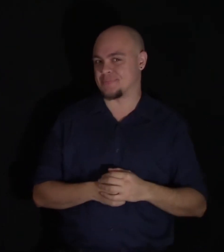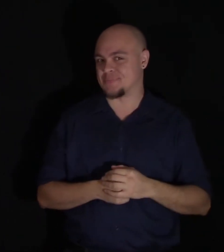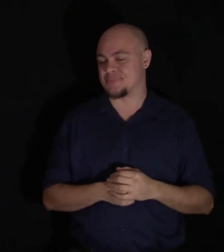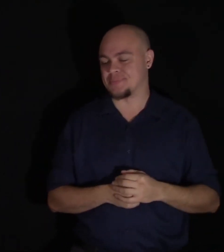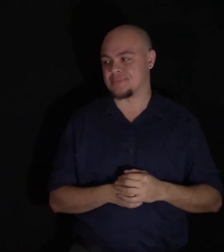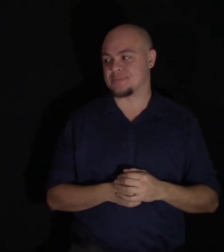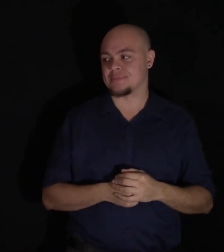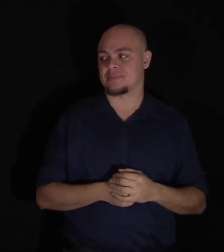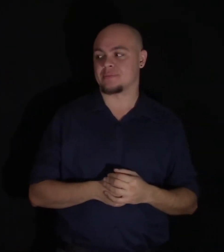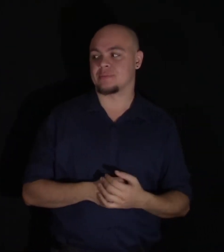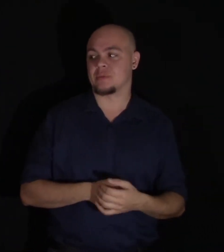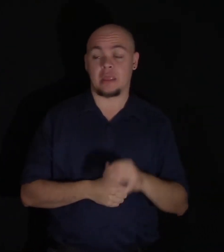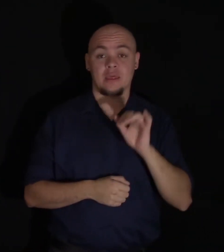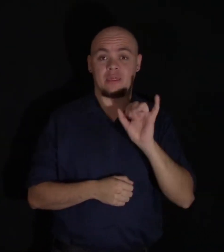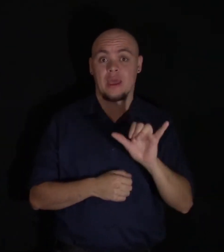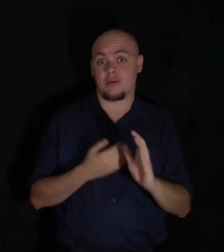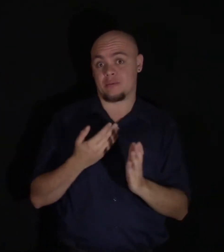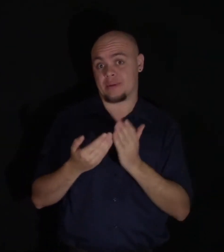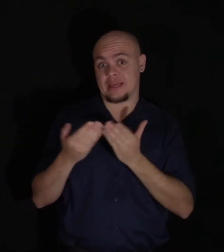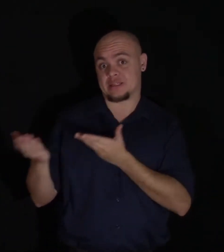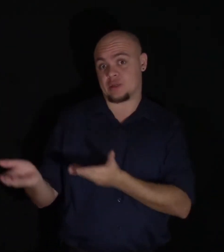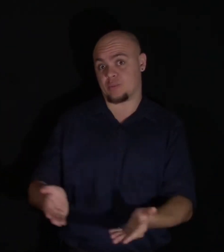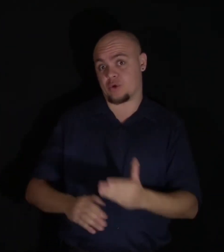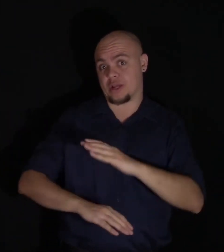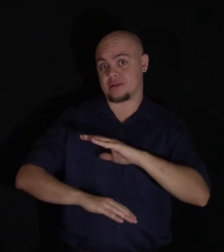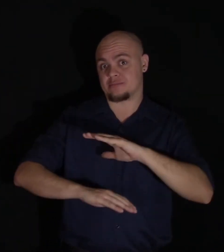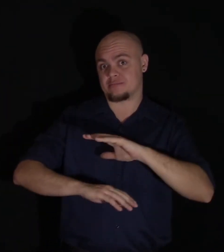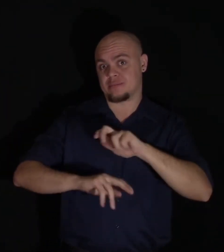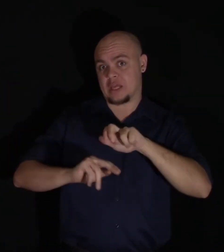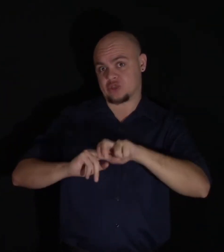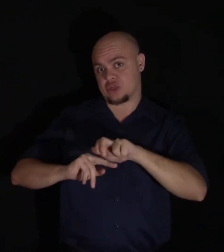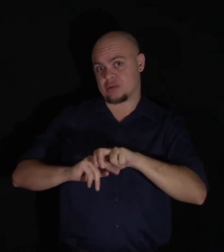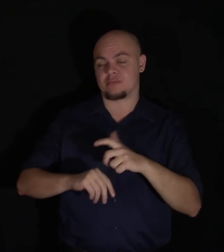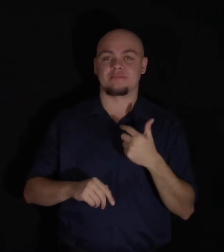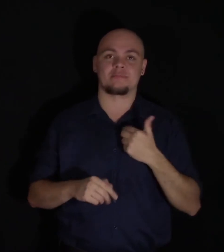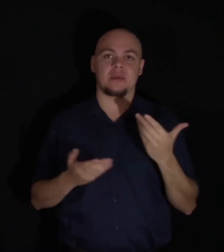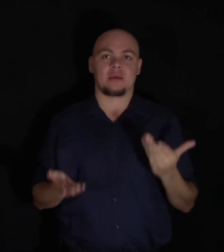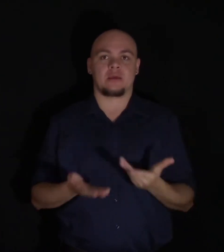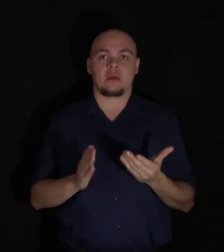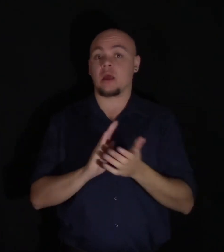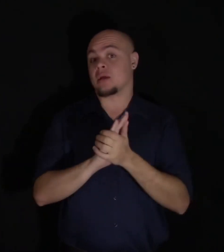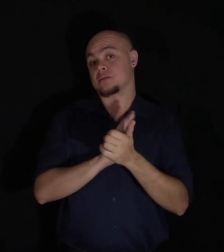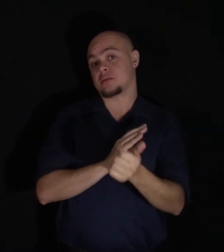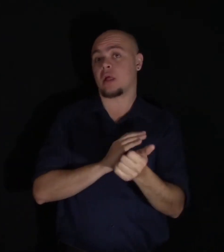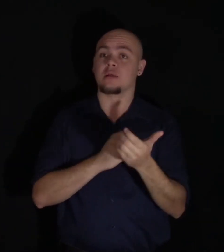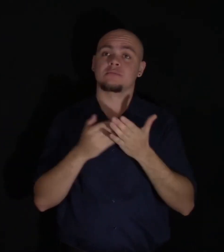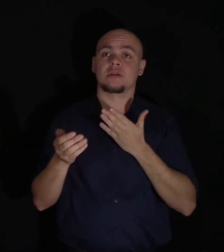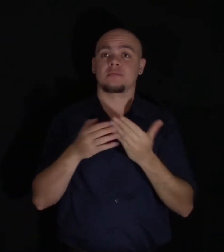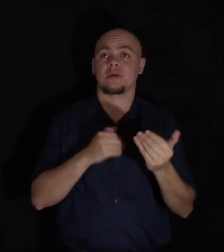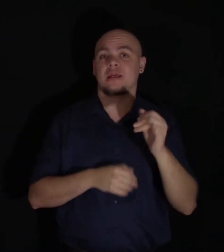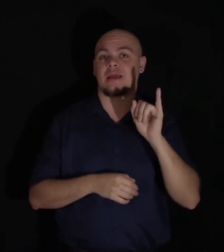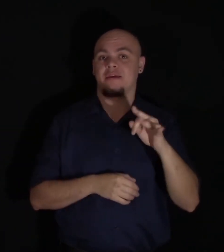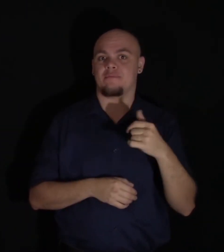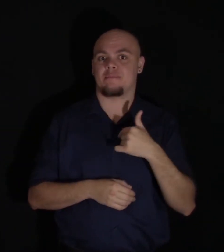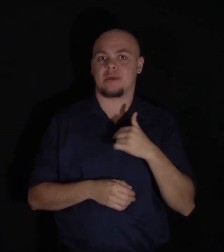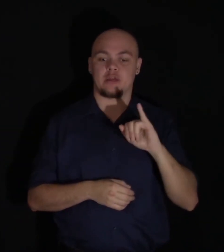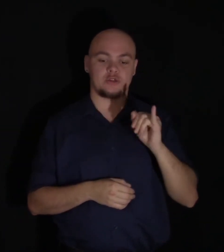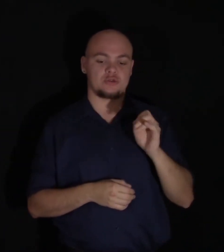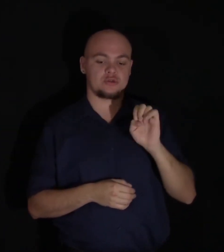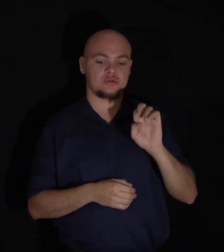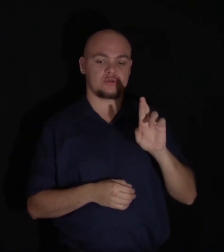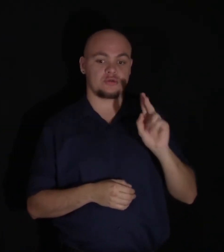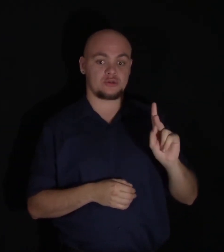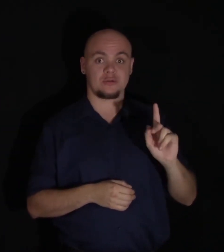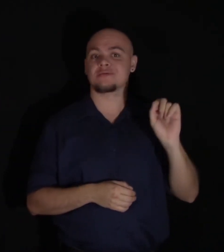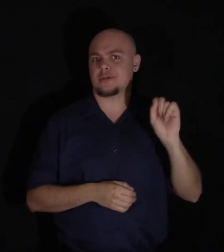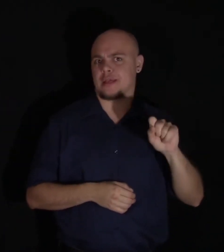You'd think that would have been easy, but whatever. So here I am. Talent doesn't mean anything if you're a jerk. Okay, was I a jerk?